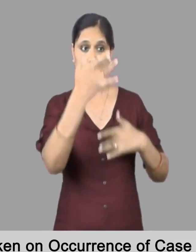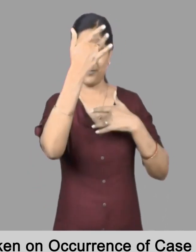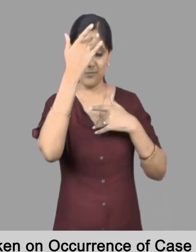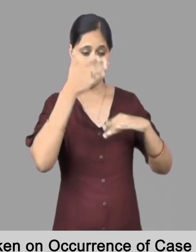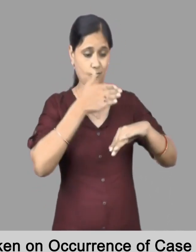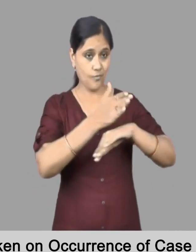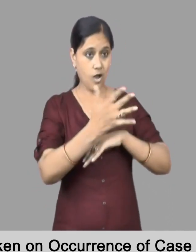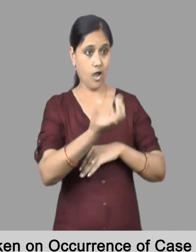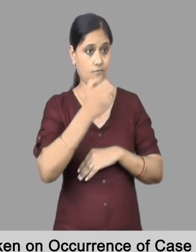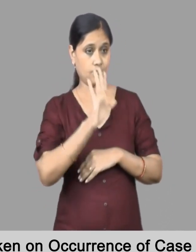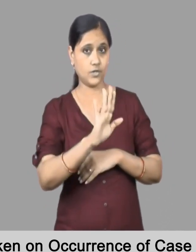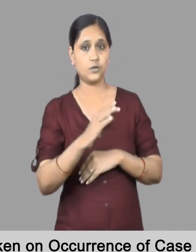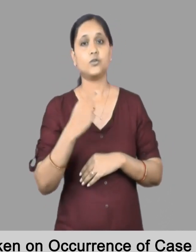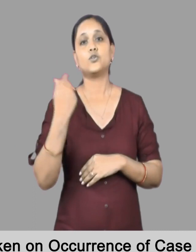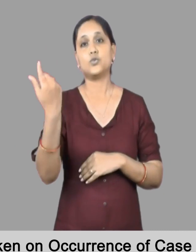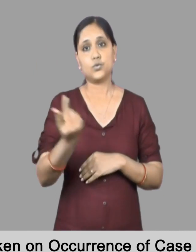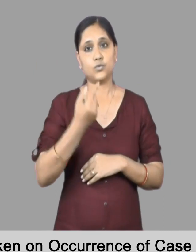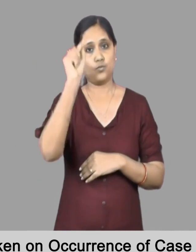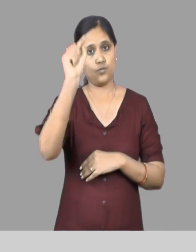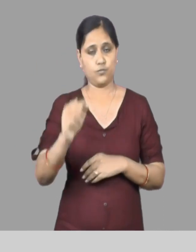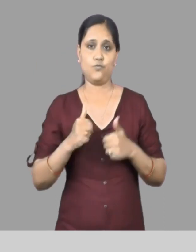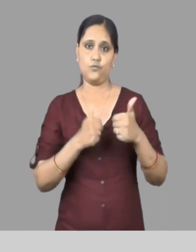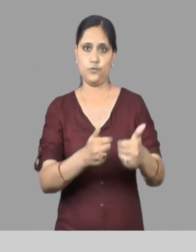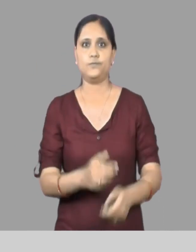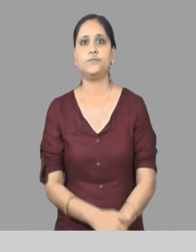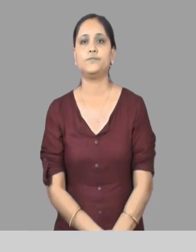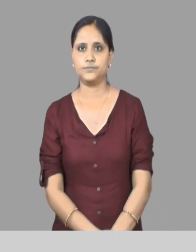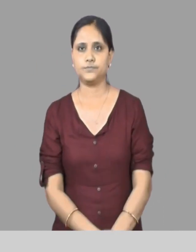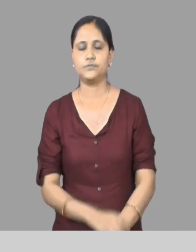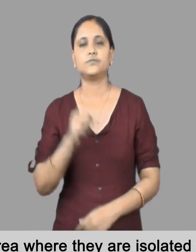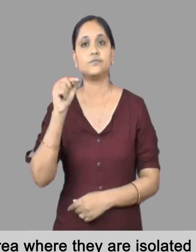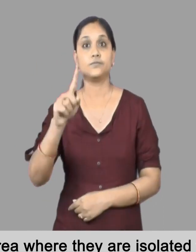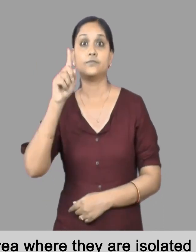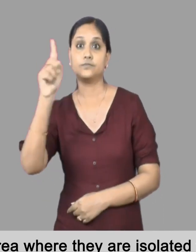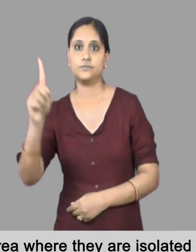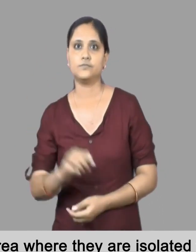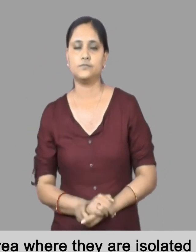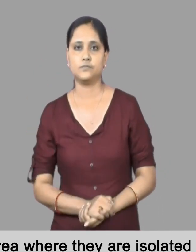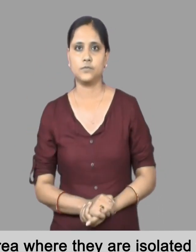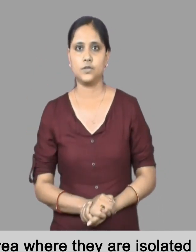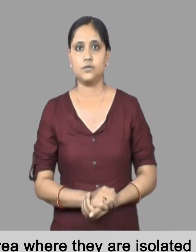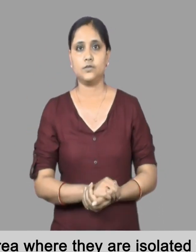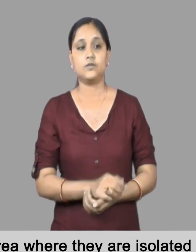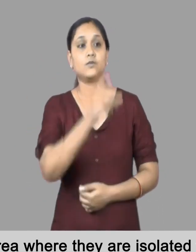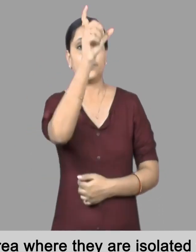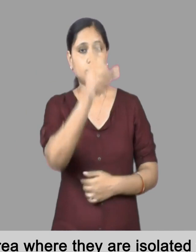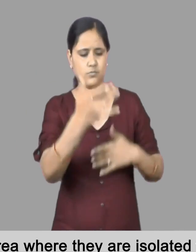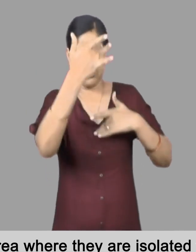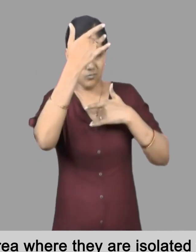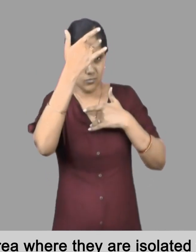Measures to be taken on occurrence of case. Point 1. Place the ill person in